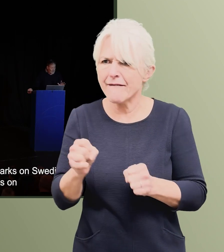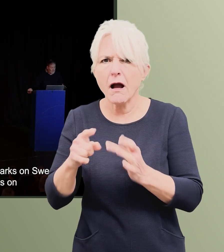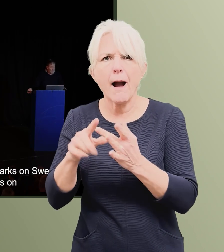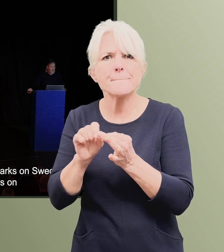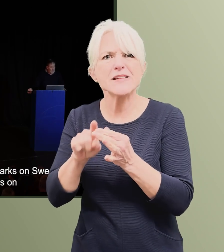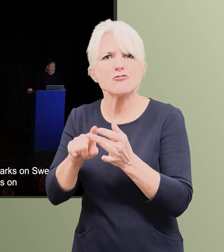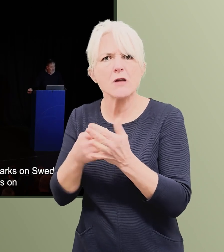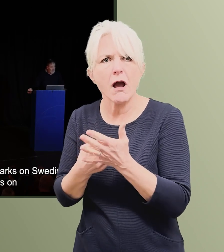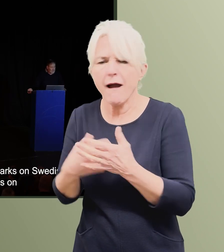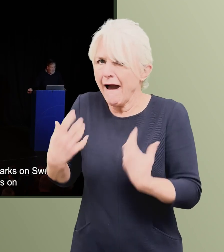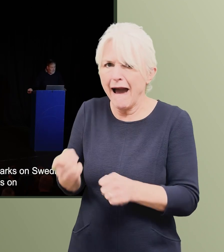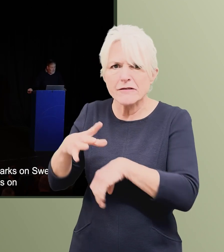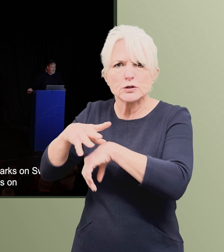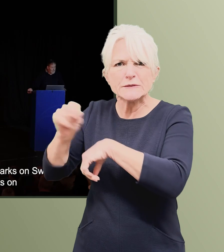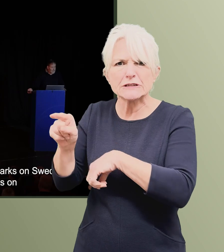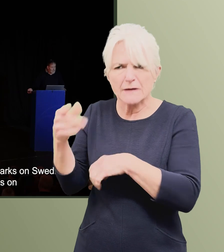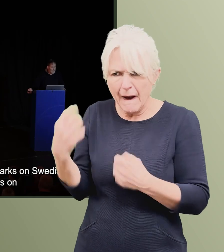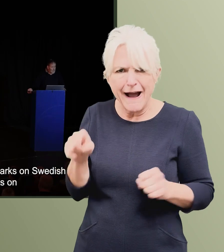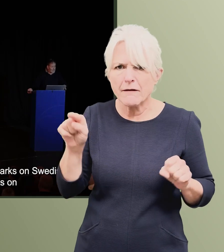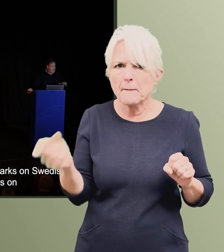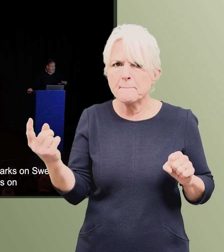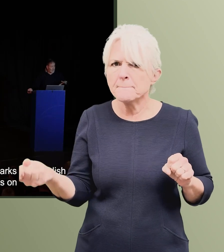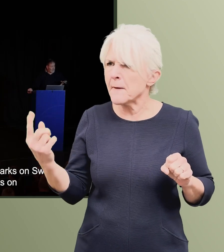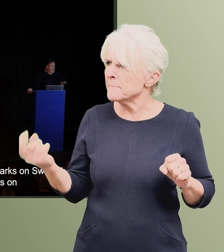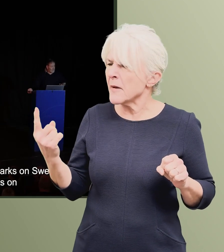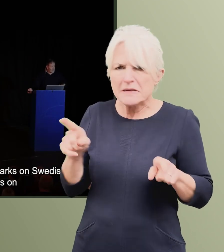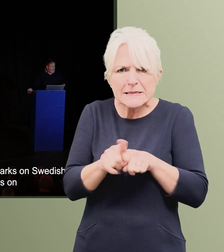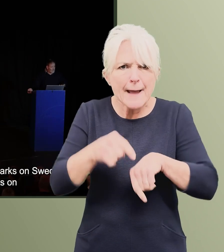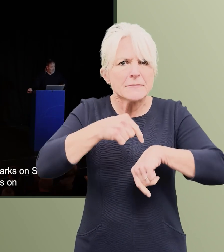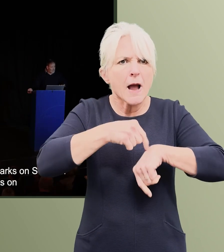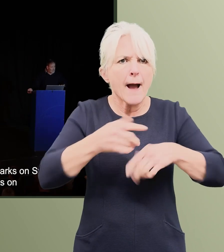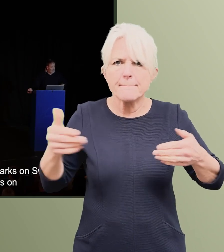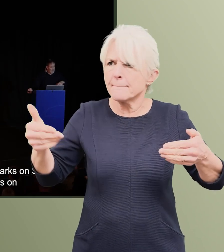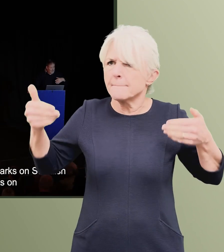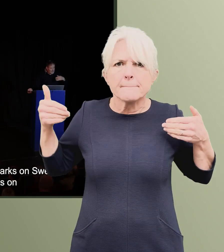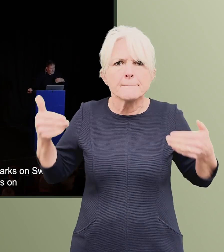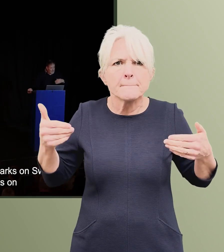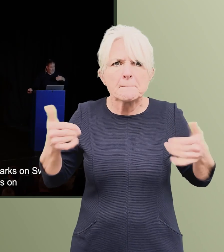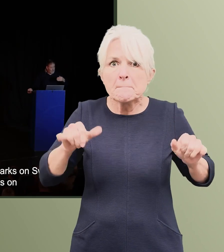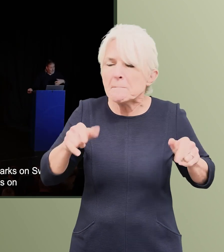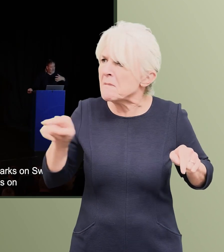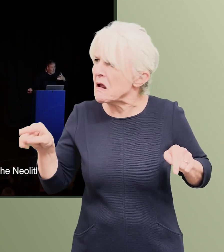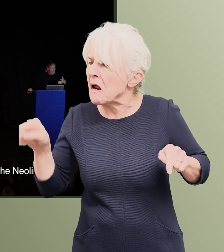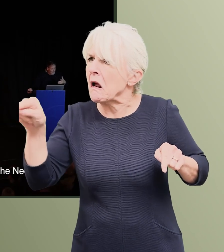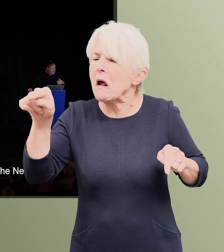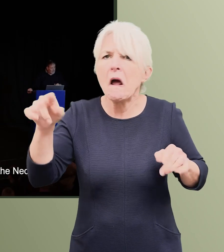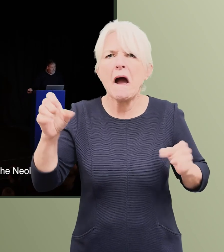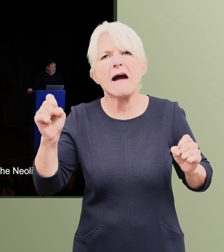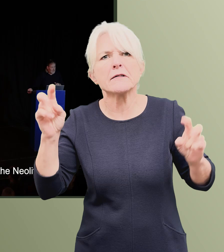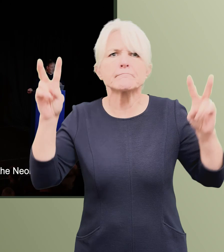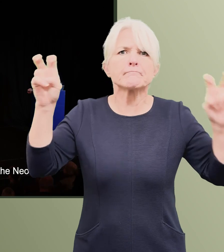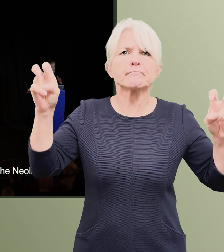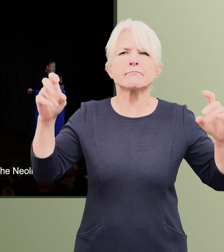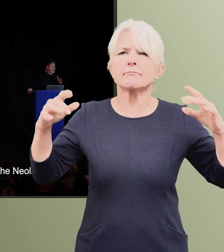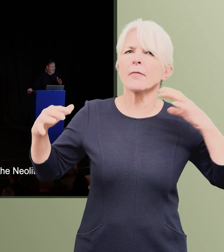have cut marks on Iberian monuments. We also have cut marks on Swedish monuments, and in between, cut marks on all